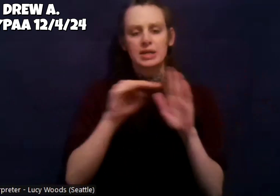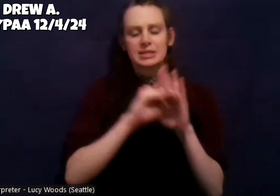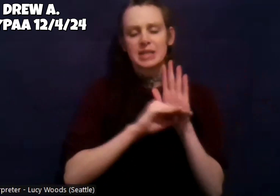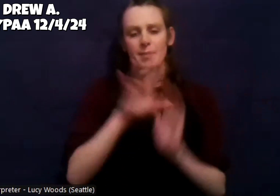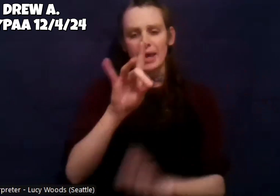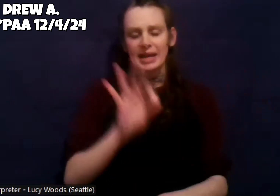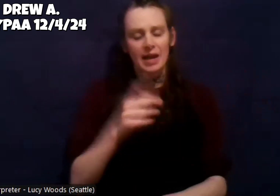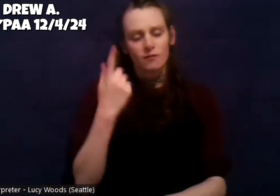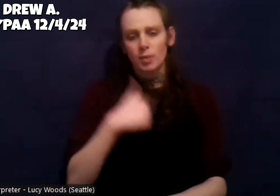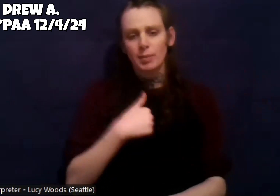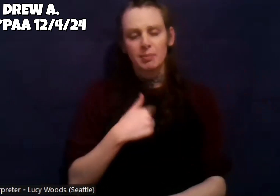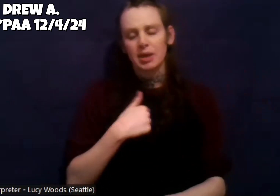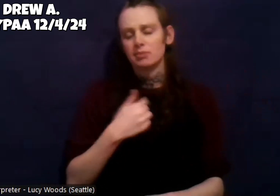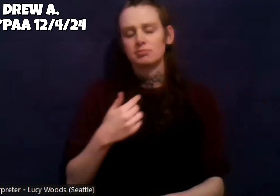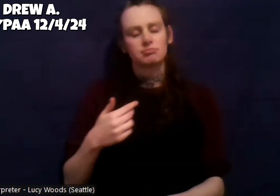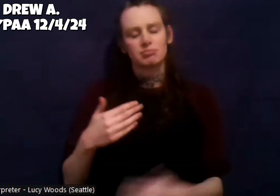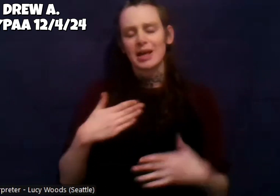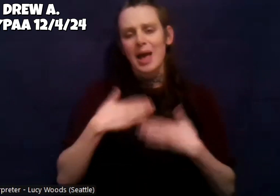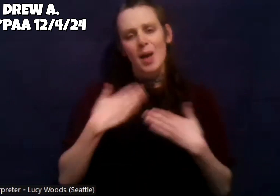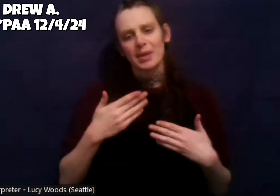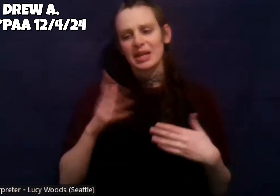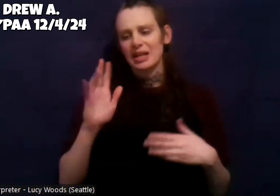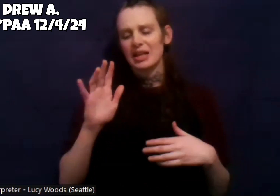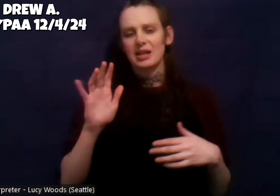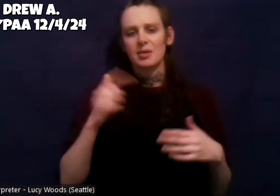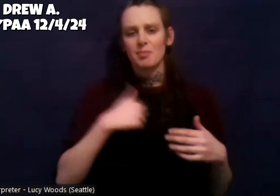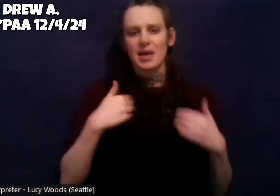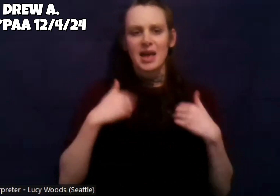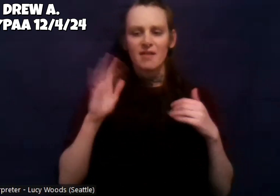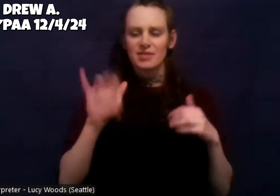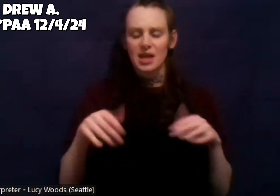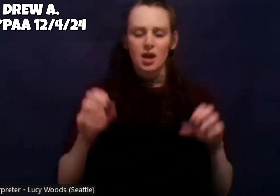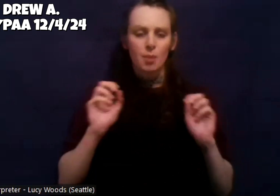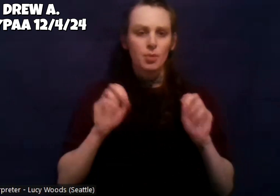opportunity and that I got that opportunity with someone who